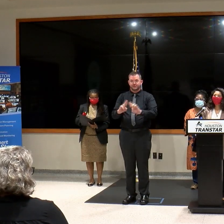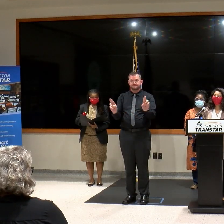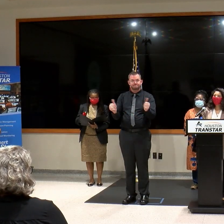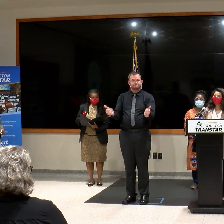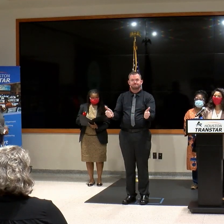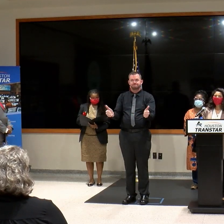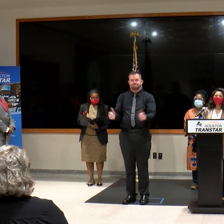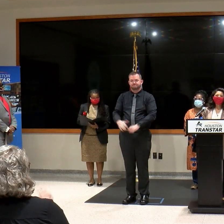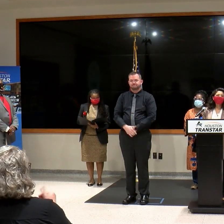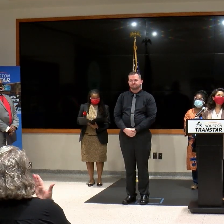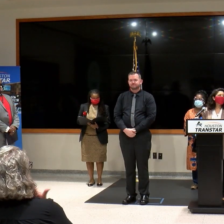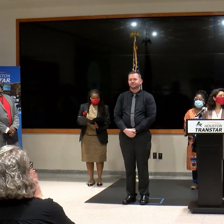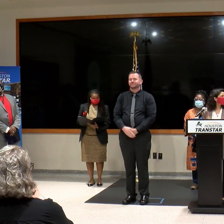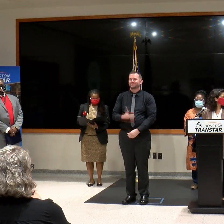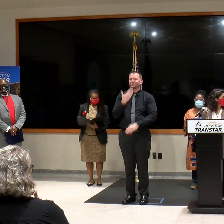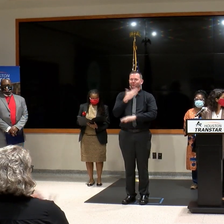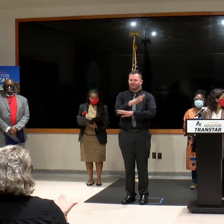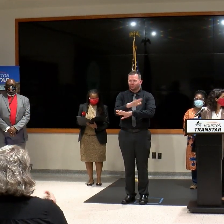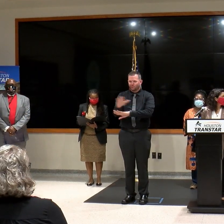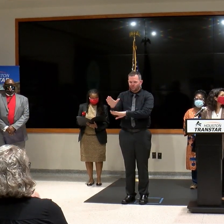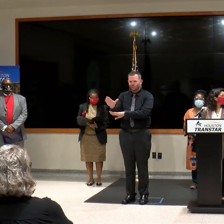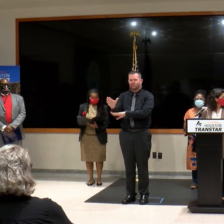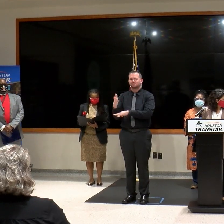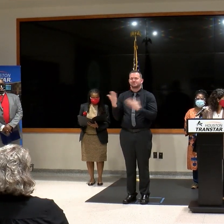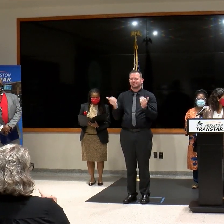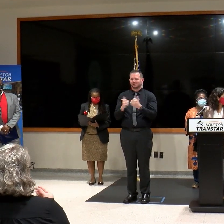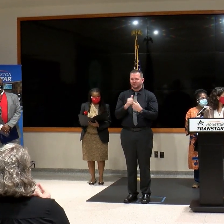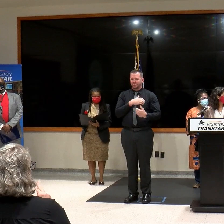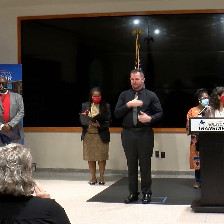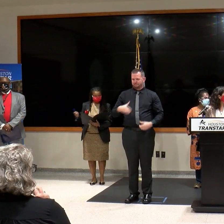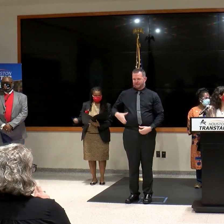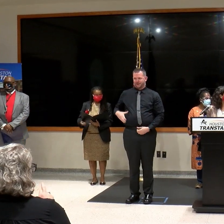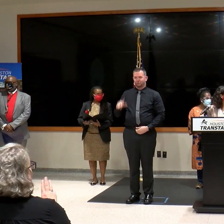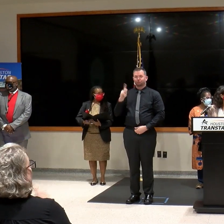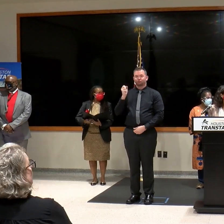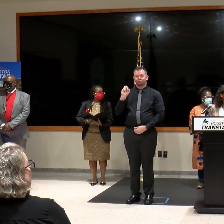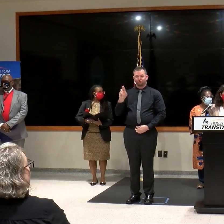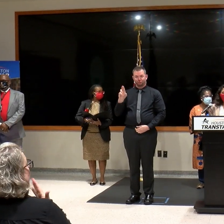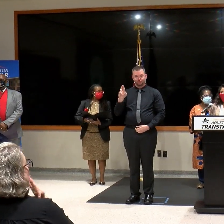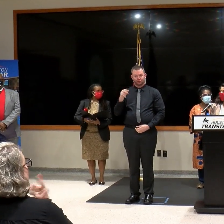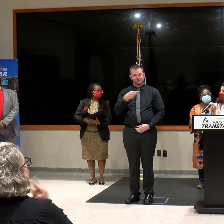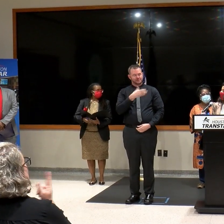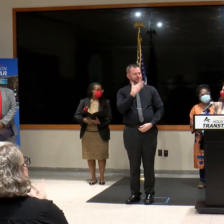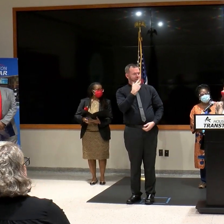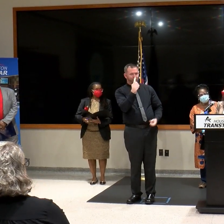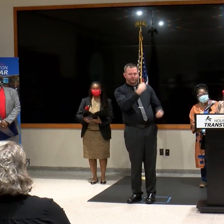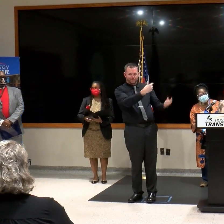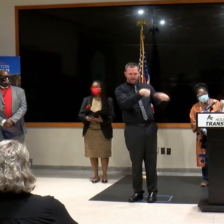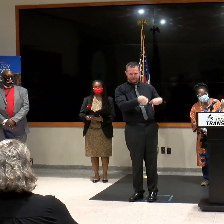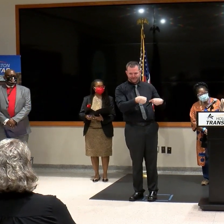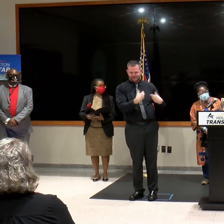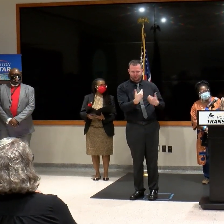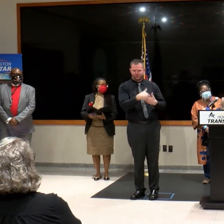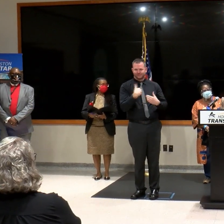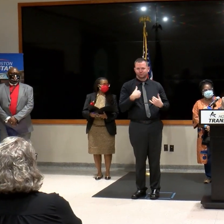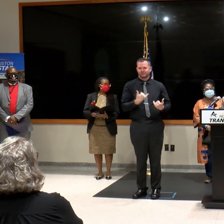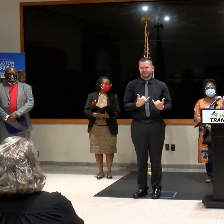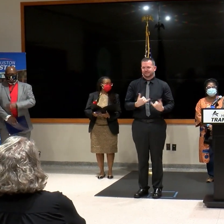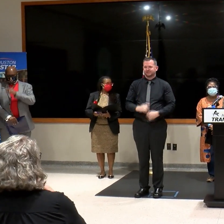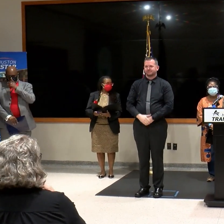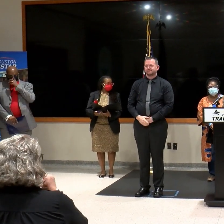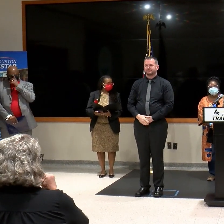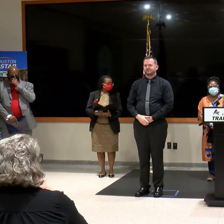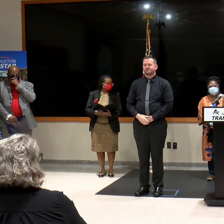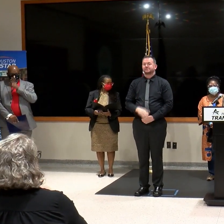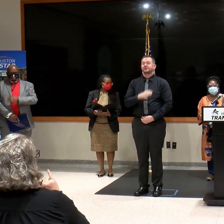Good afternoon. I'm here with Mayor Turner. Mayor, thank you for joining us. Congresswoman Jackson Lee, who's been fighting in